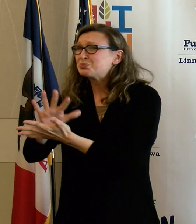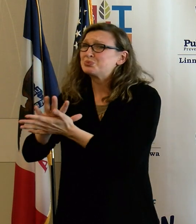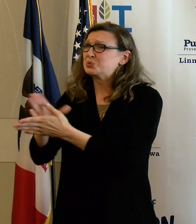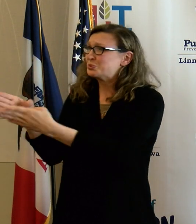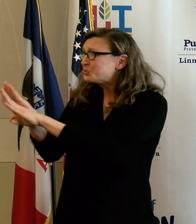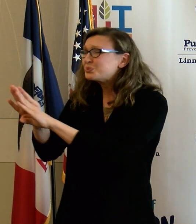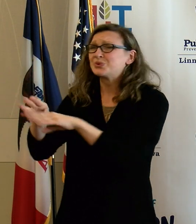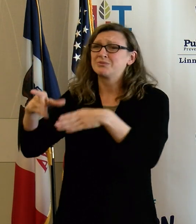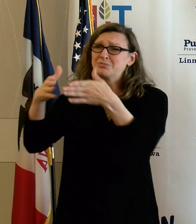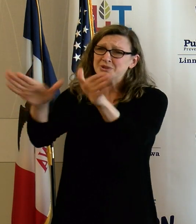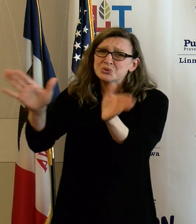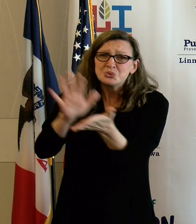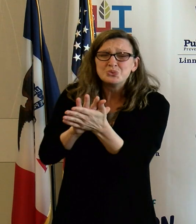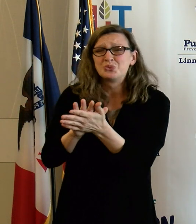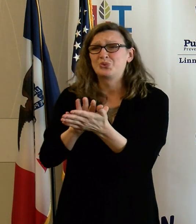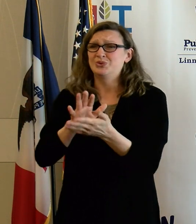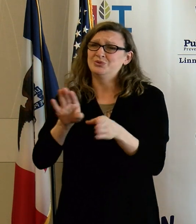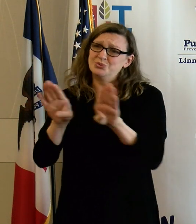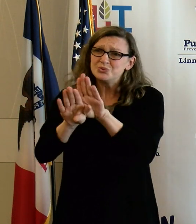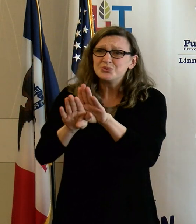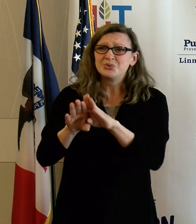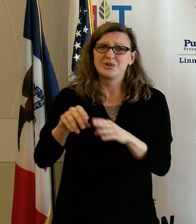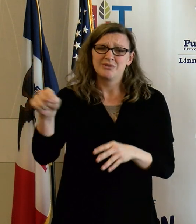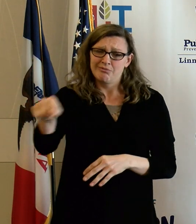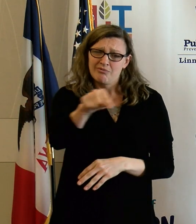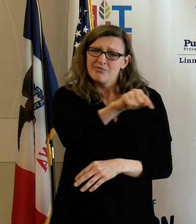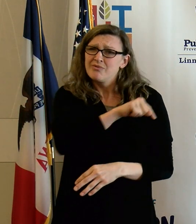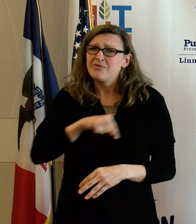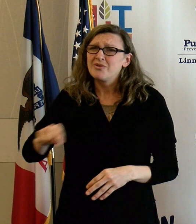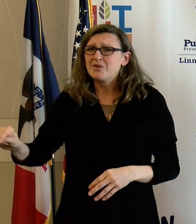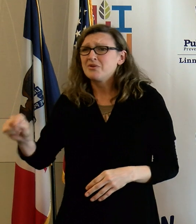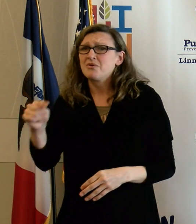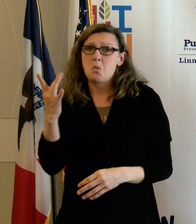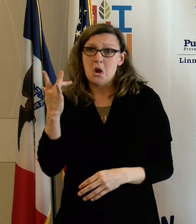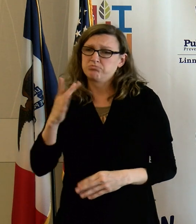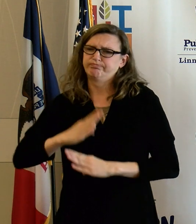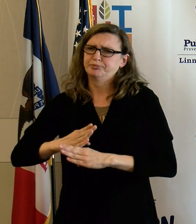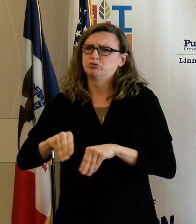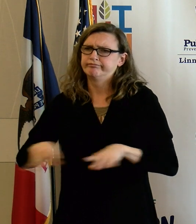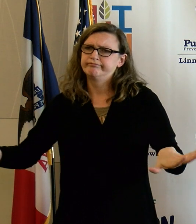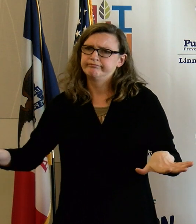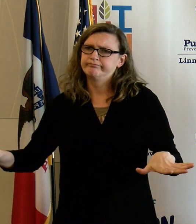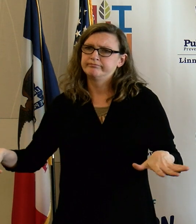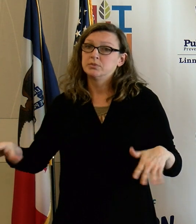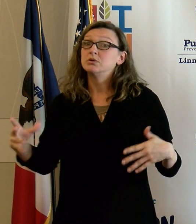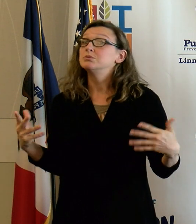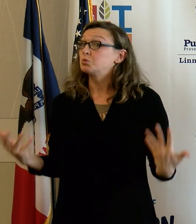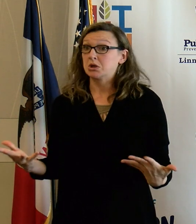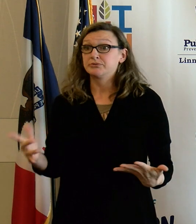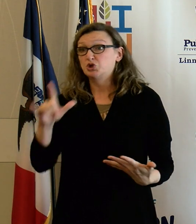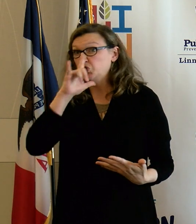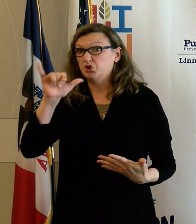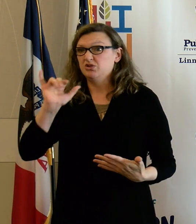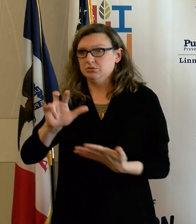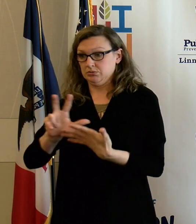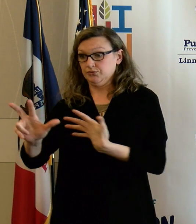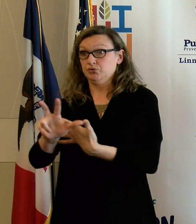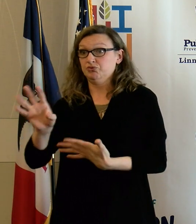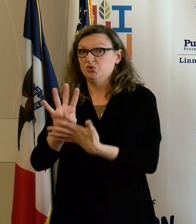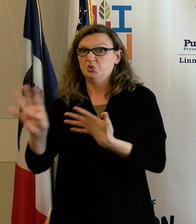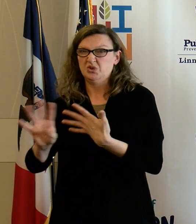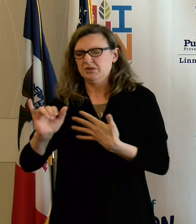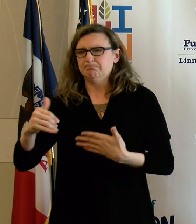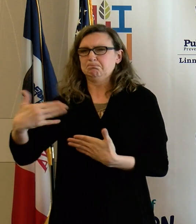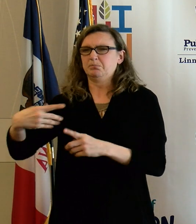those things are important on what's going to happen in the next 3 to 4 weeks, but really where that